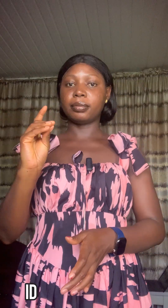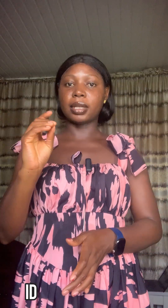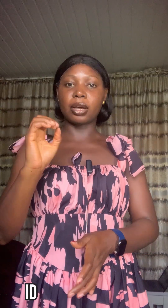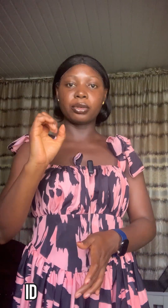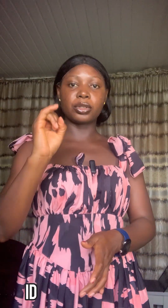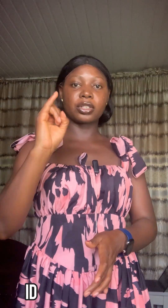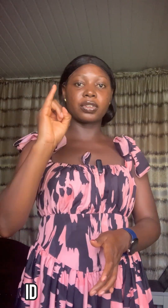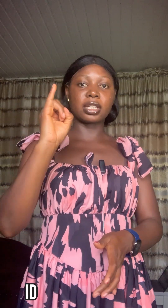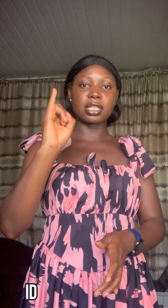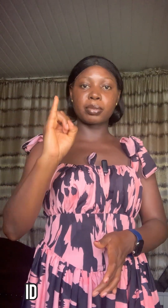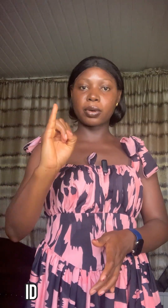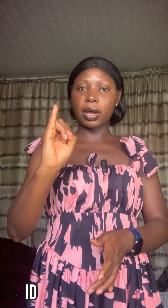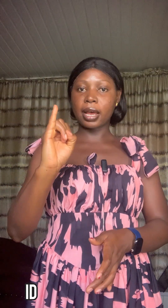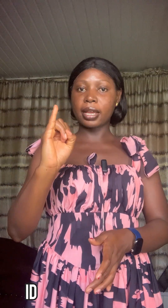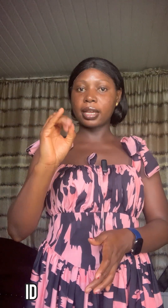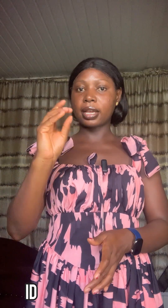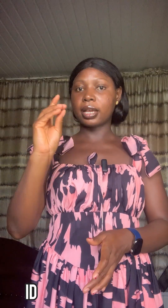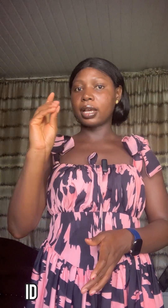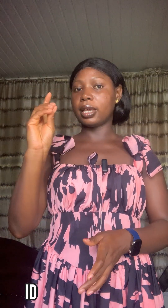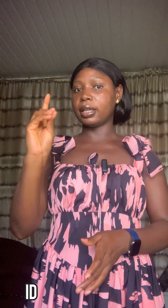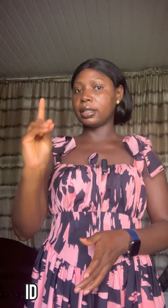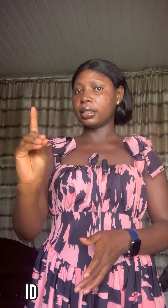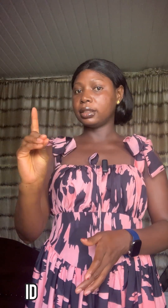Now you just finger spell I and D.